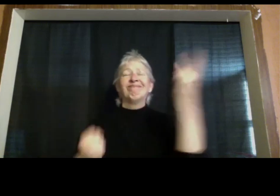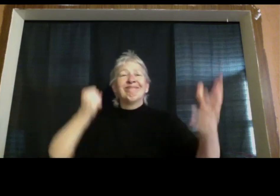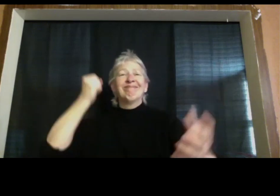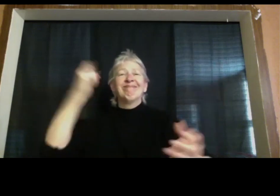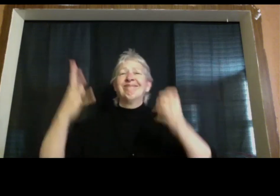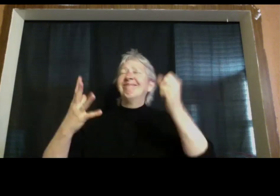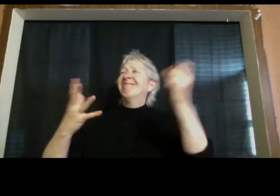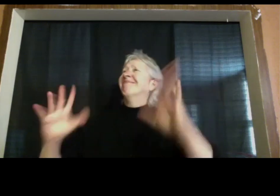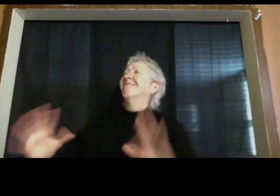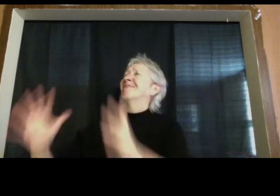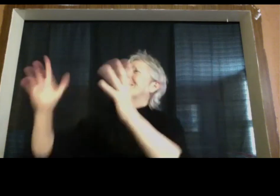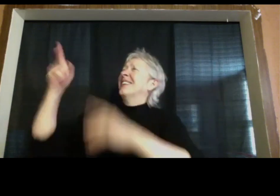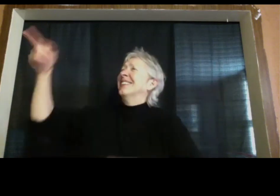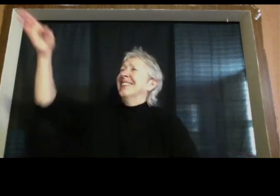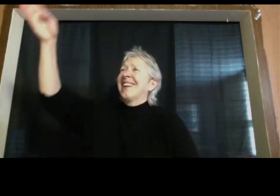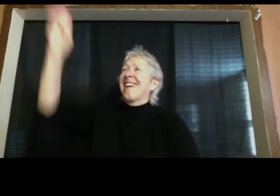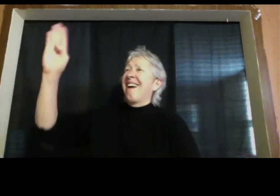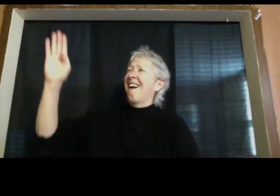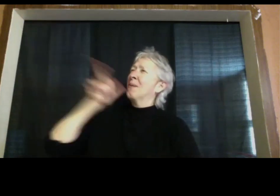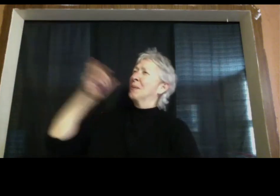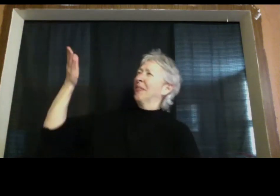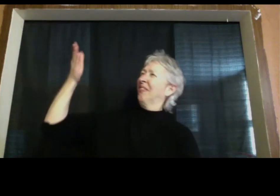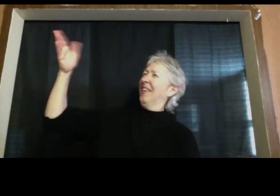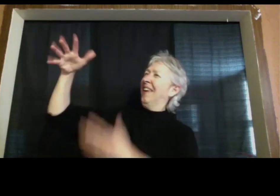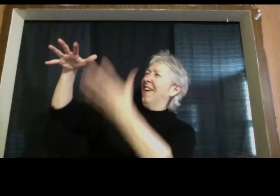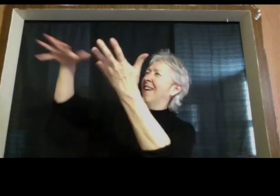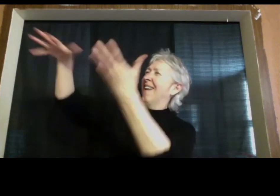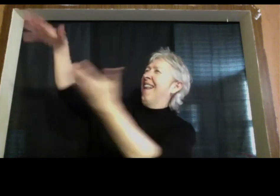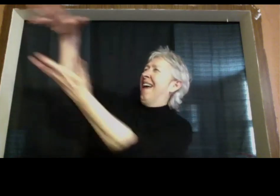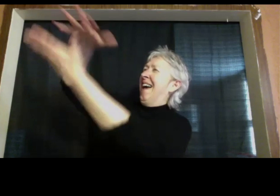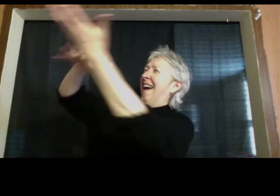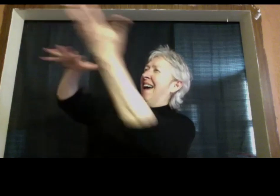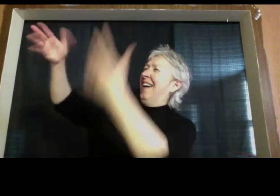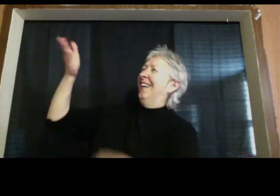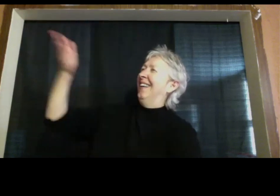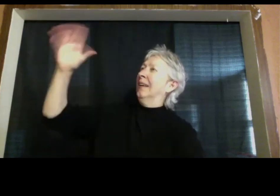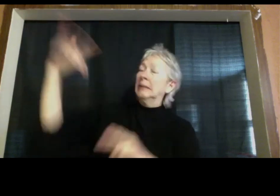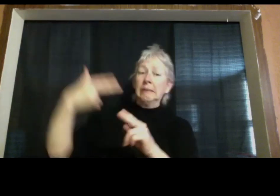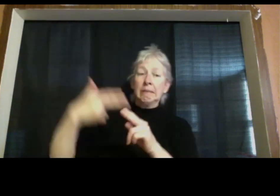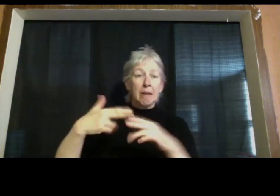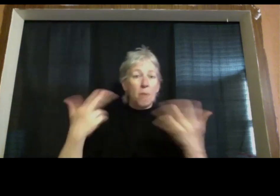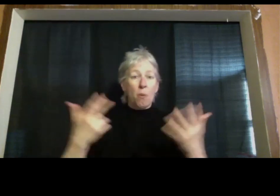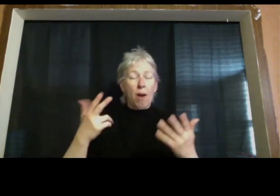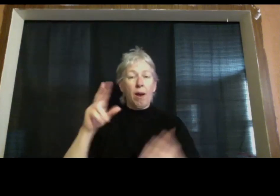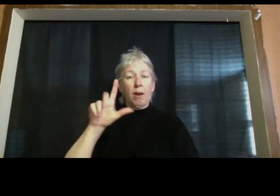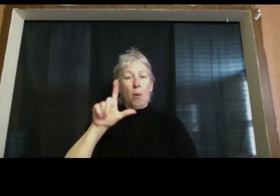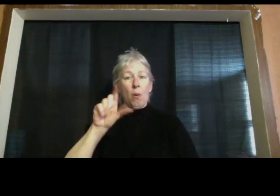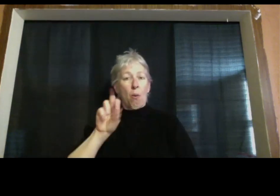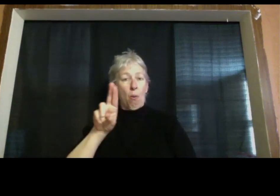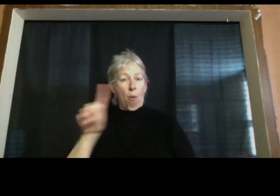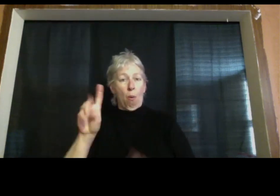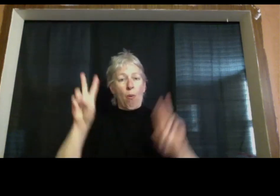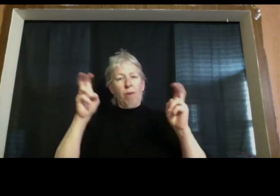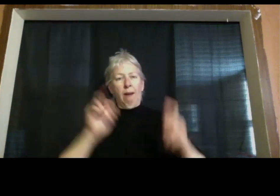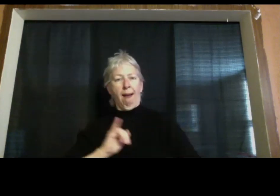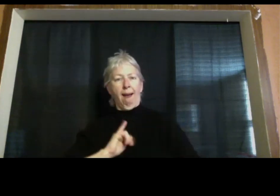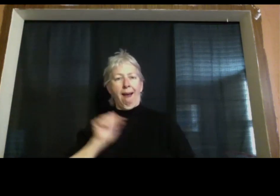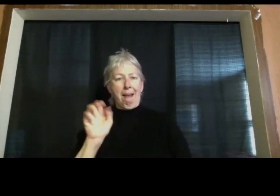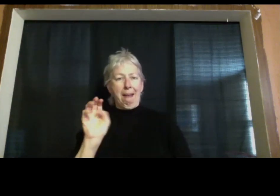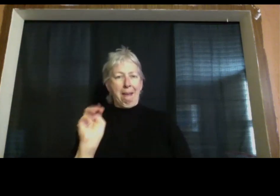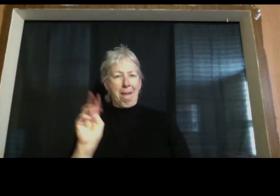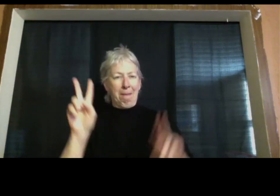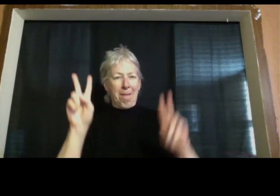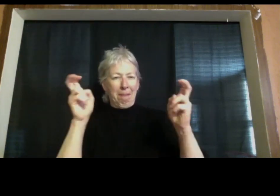the one who rides the clouds. I am is that name. Rejoice before God. In your